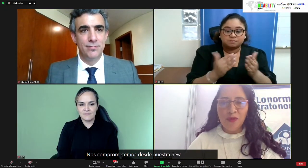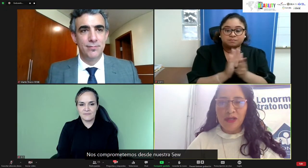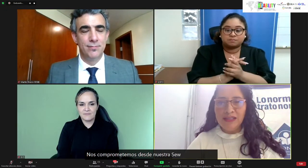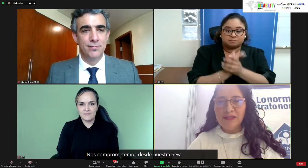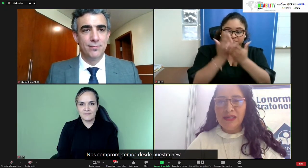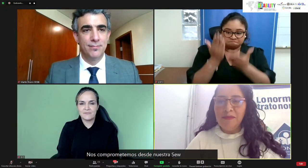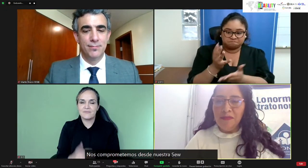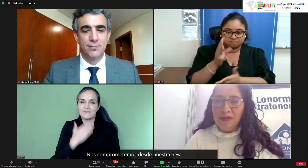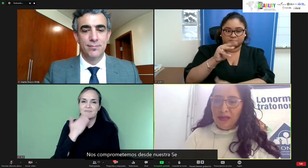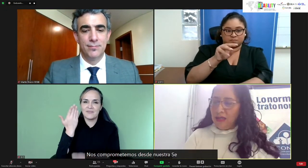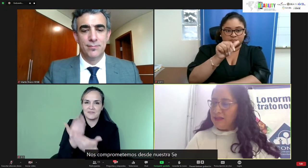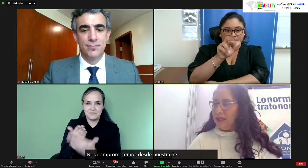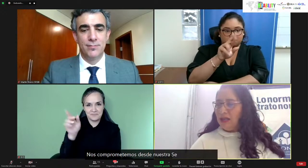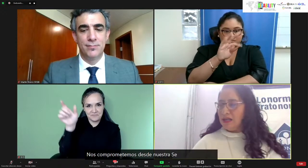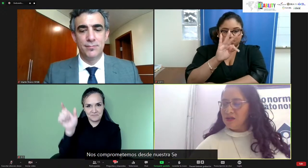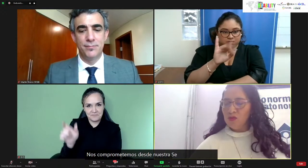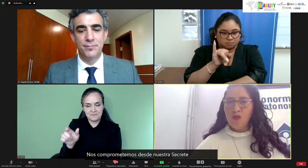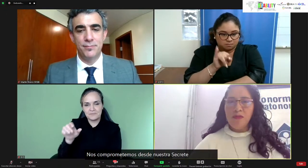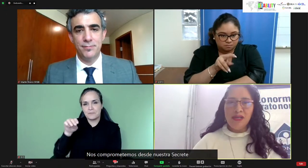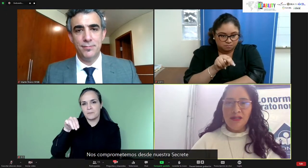thank you dear martin